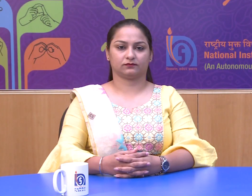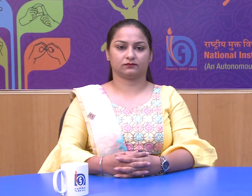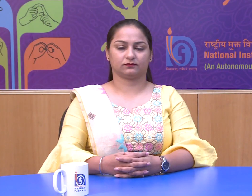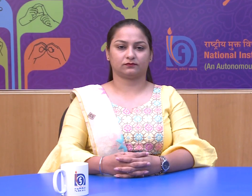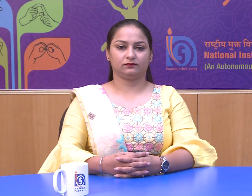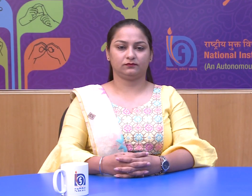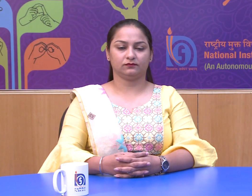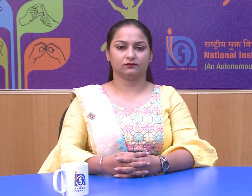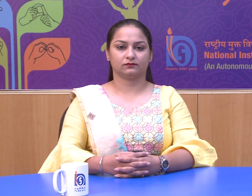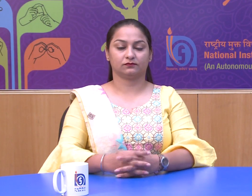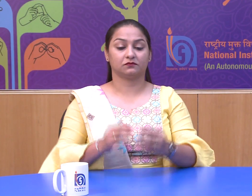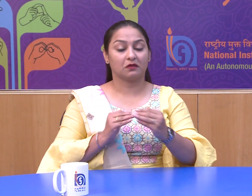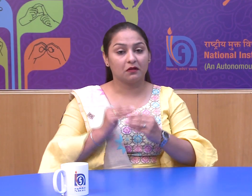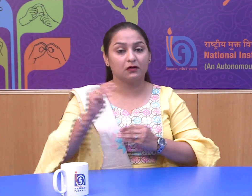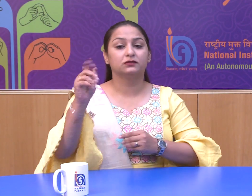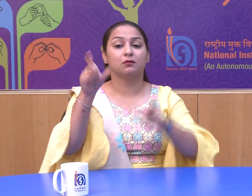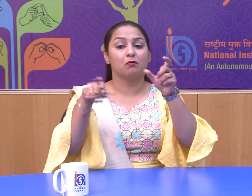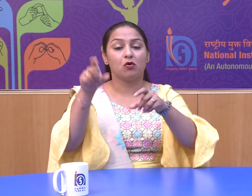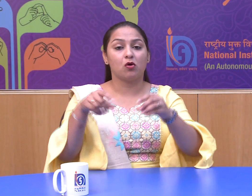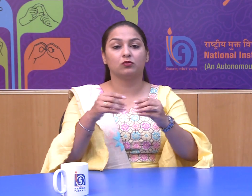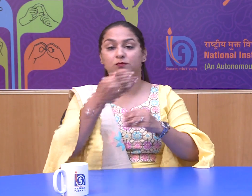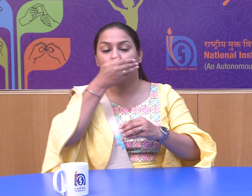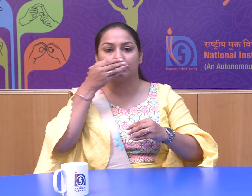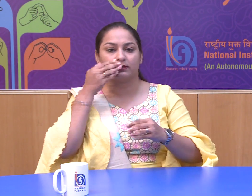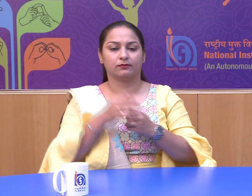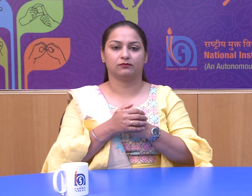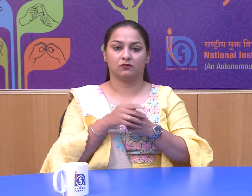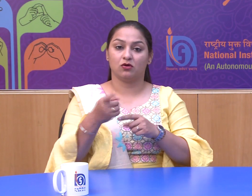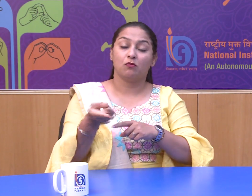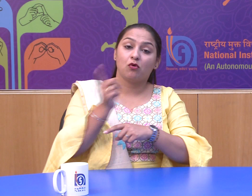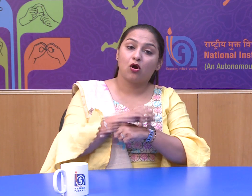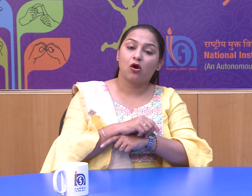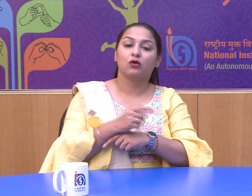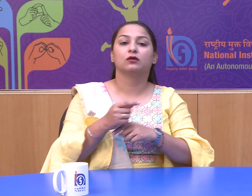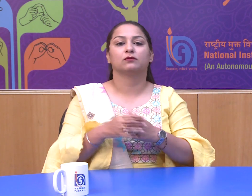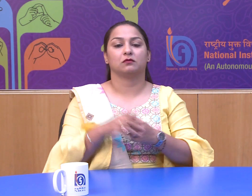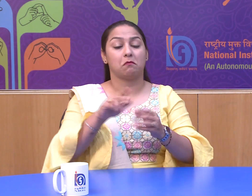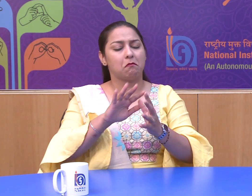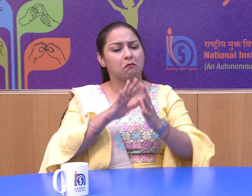However, this increasing popularity of Buddhism brought about a major change in the